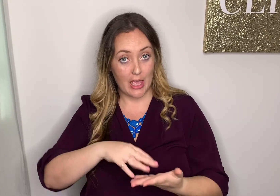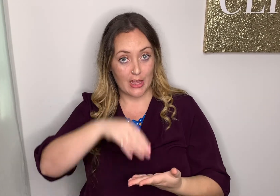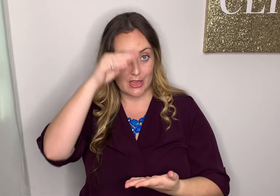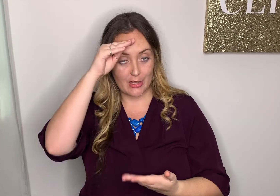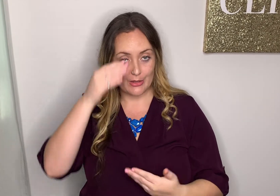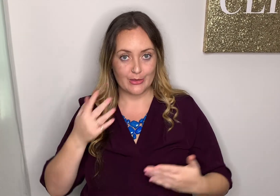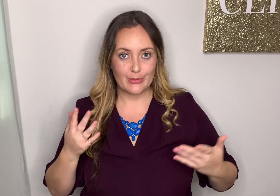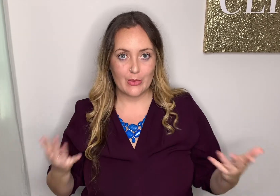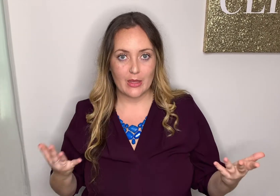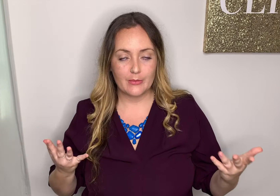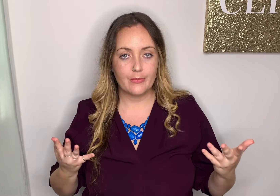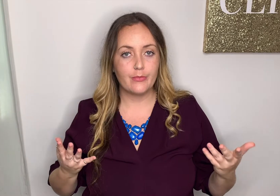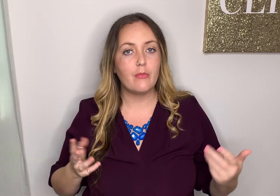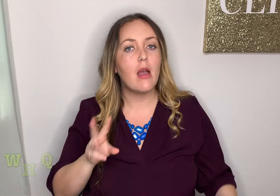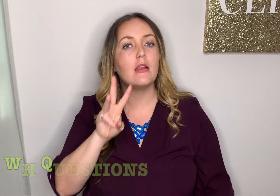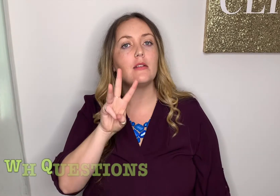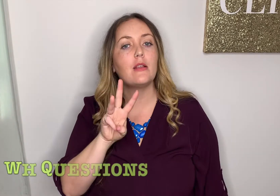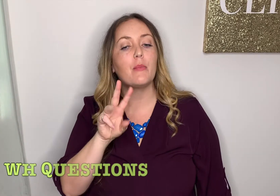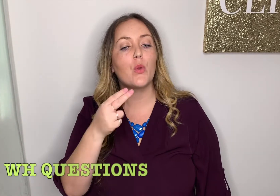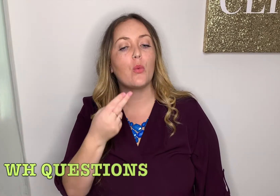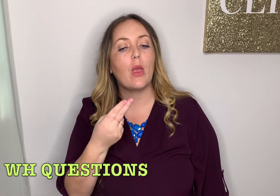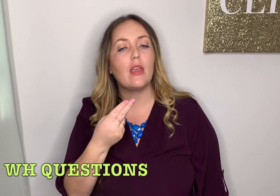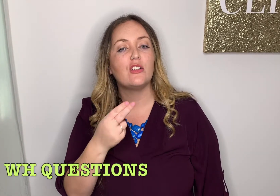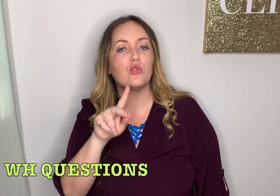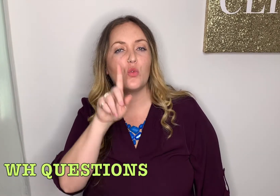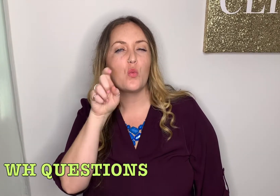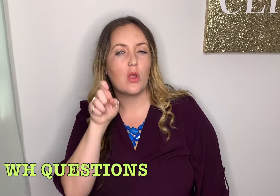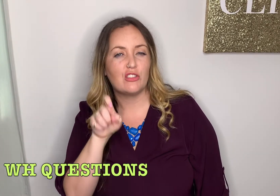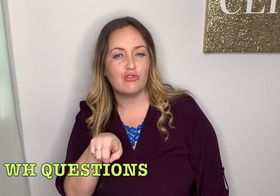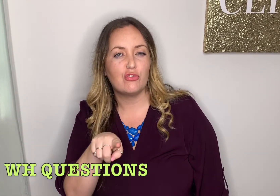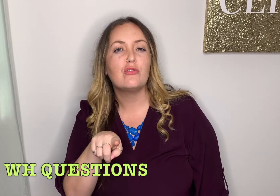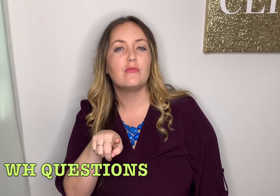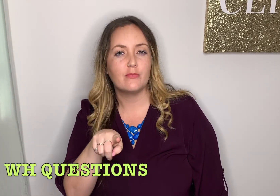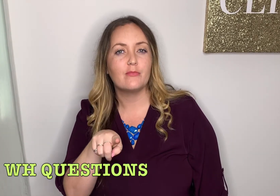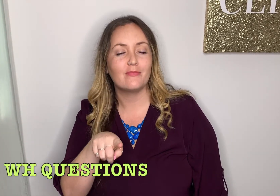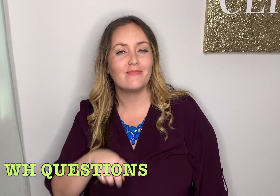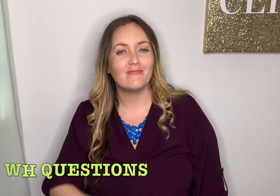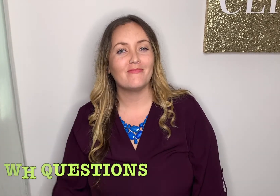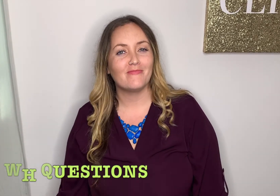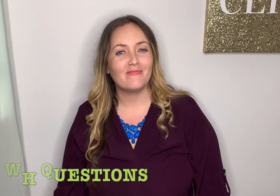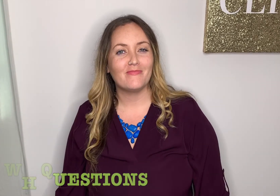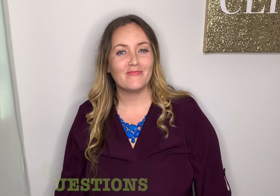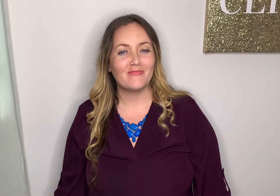Today we are learning WH questions.